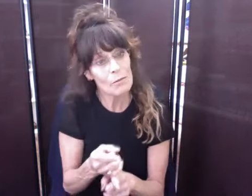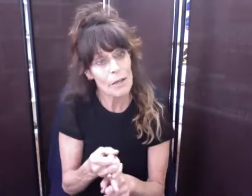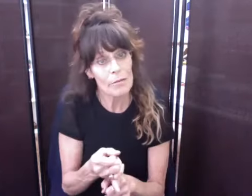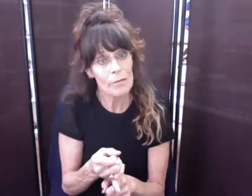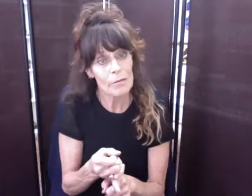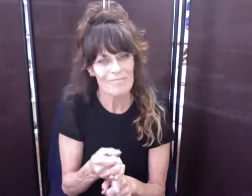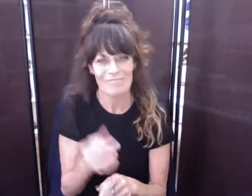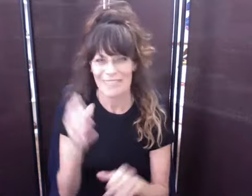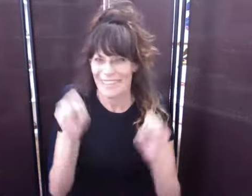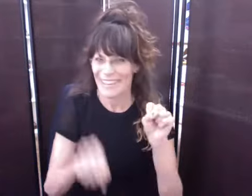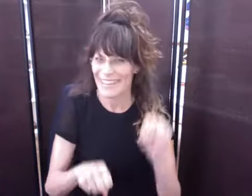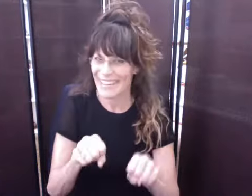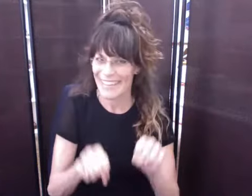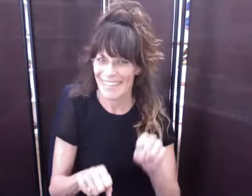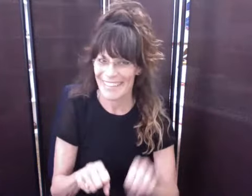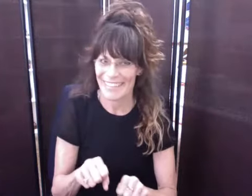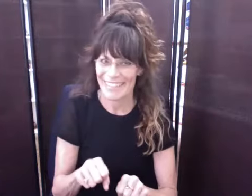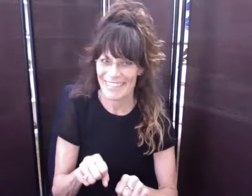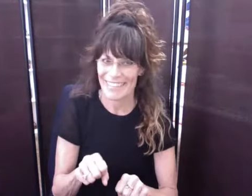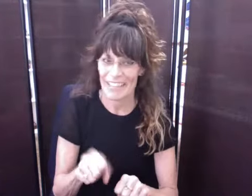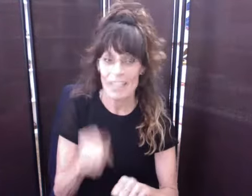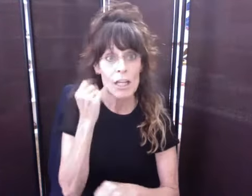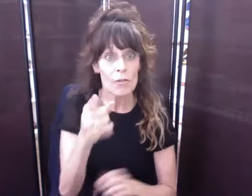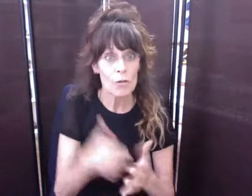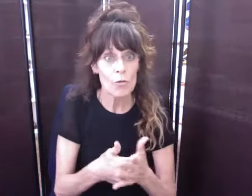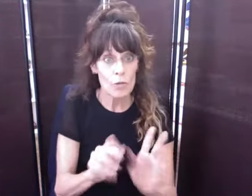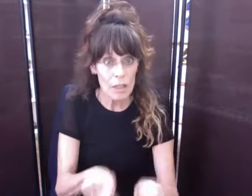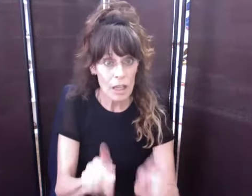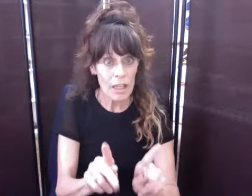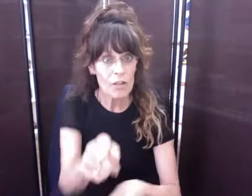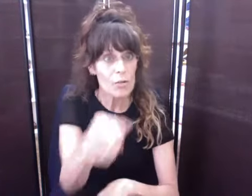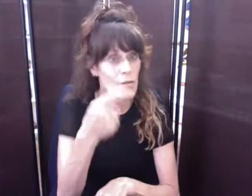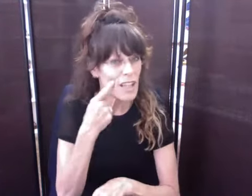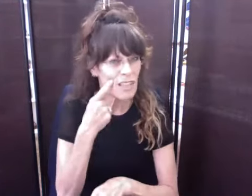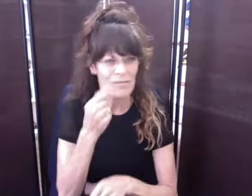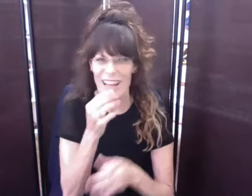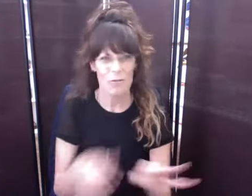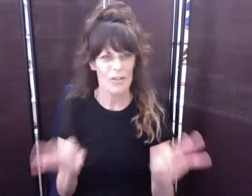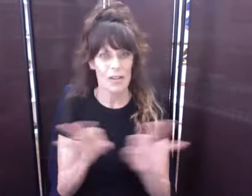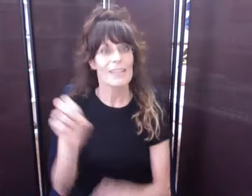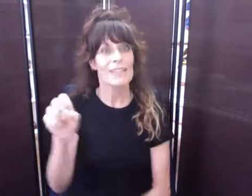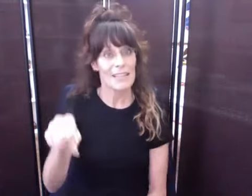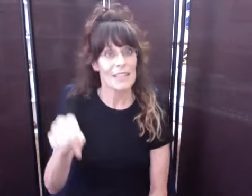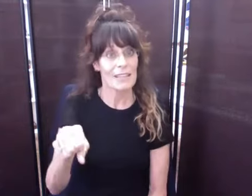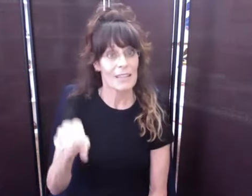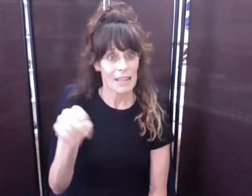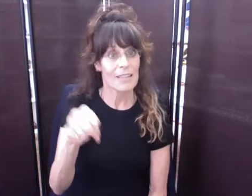it. If you're new tonight and you're thinking, it's not worth doing this stuff, yes, it is. Yes, it is. Yes, it